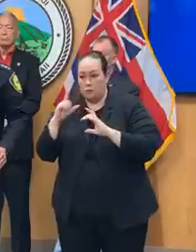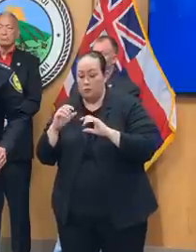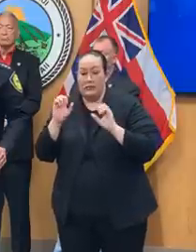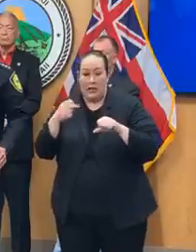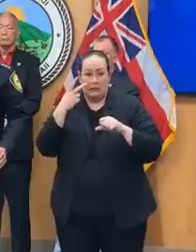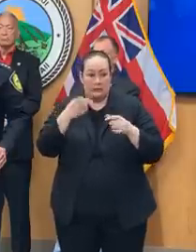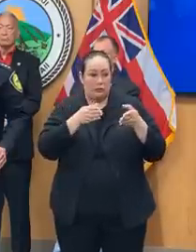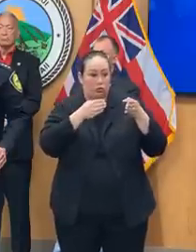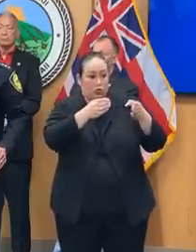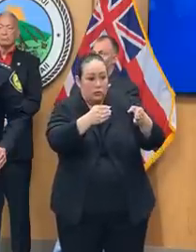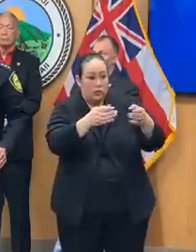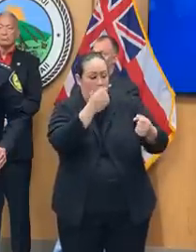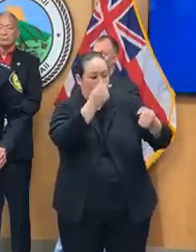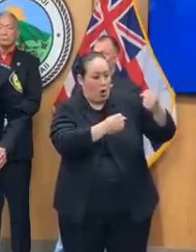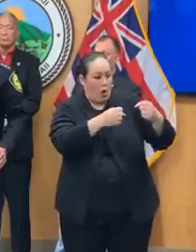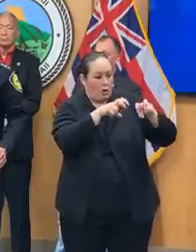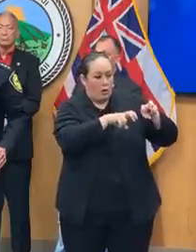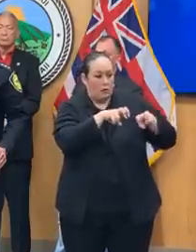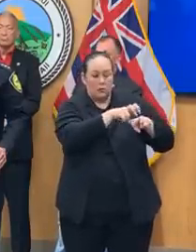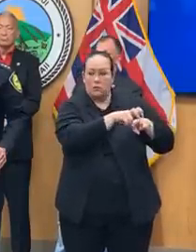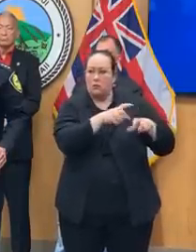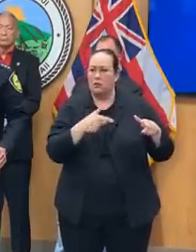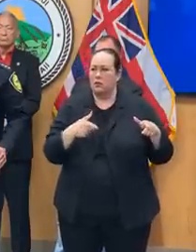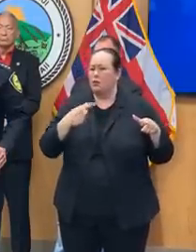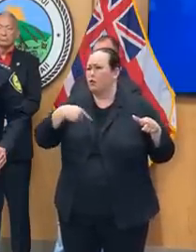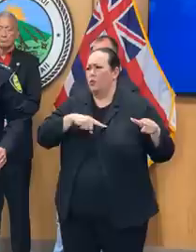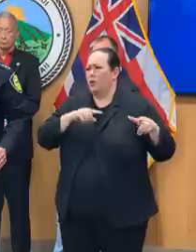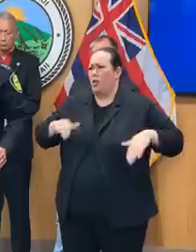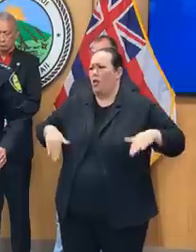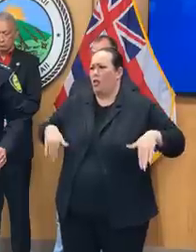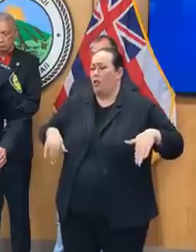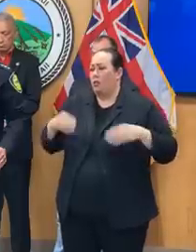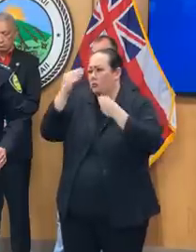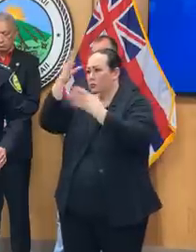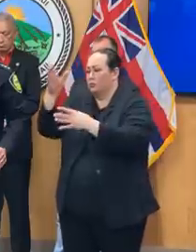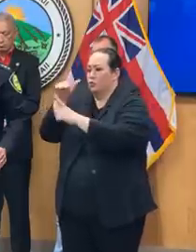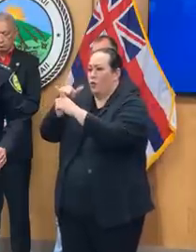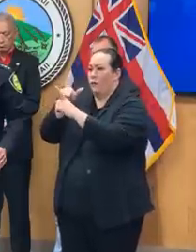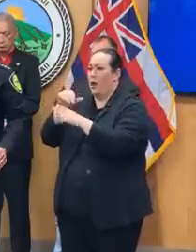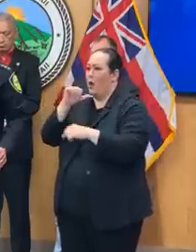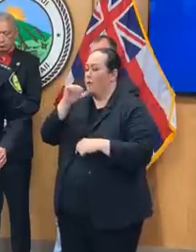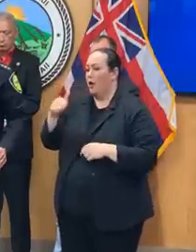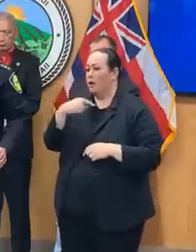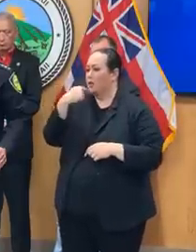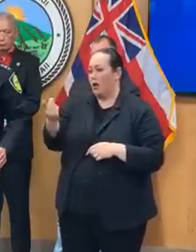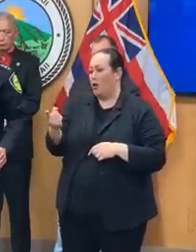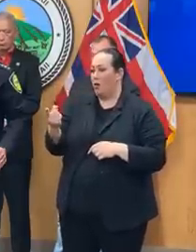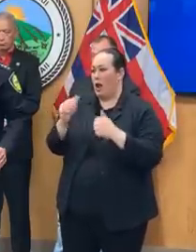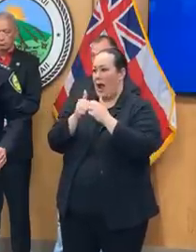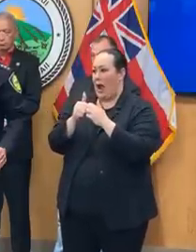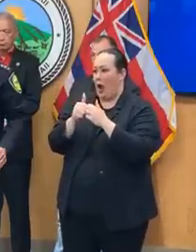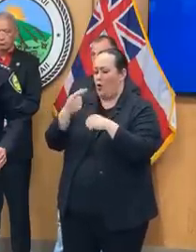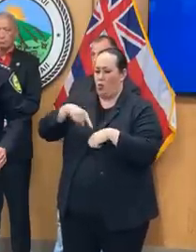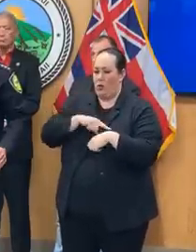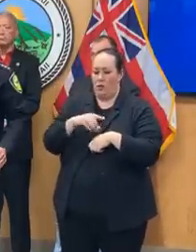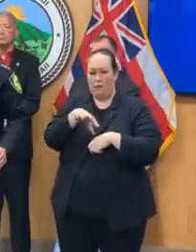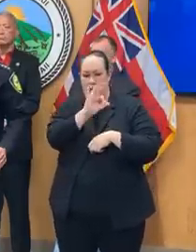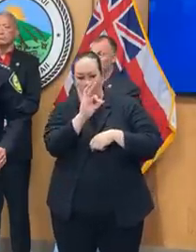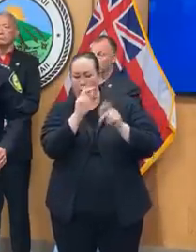car. And with all due respect, we haven't made notifications, and I am not going to say how we found people when I haven't even told their